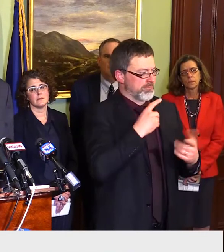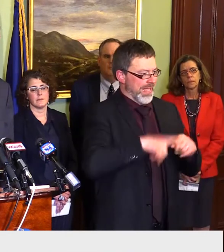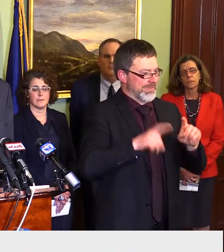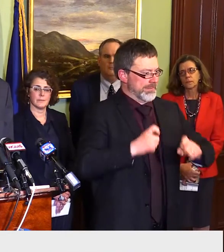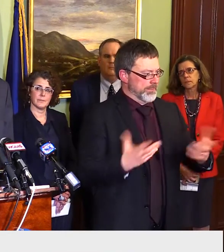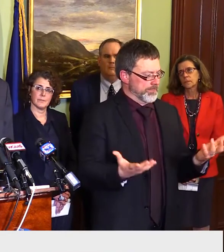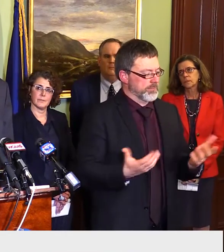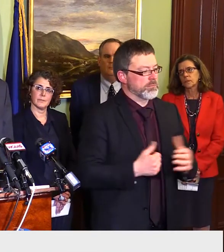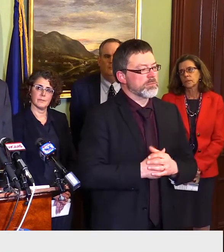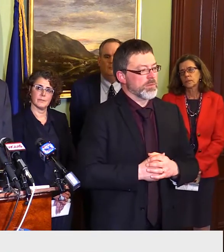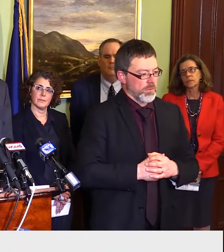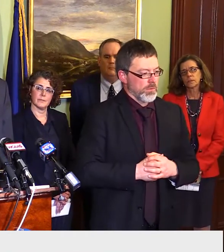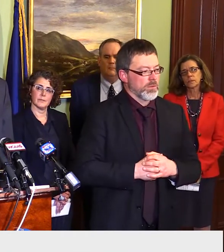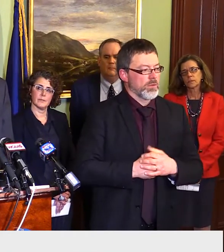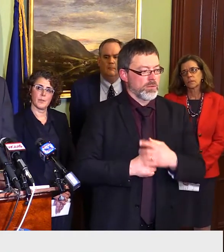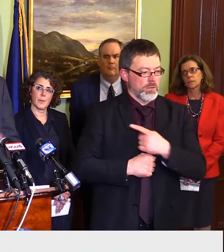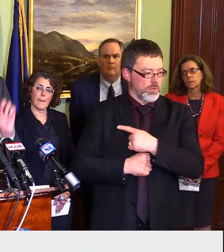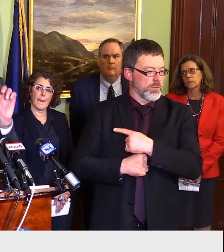to date.